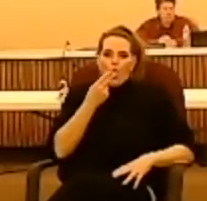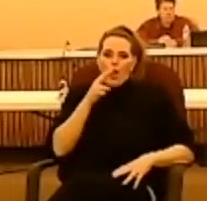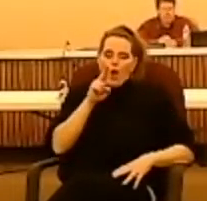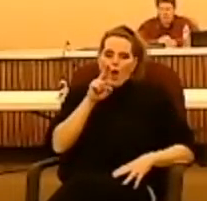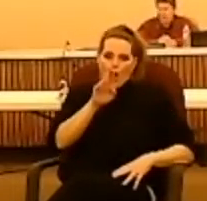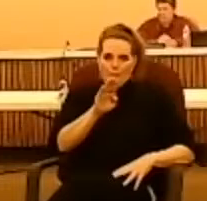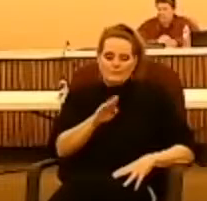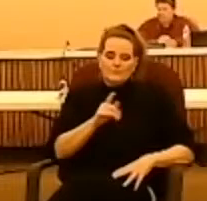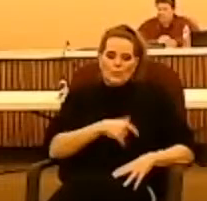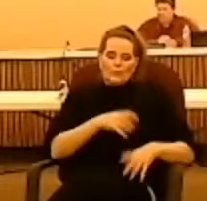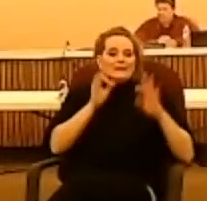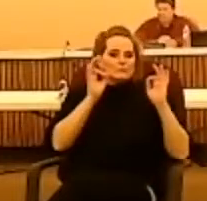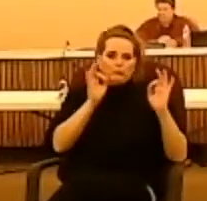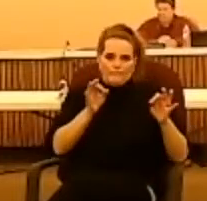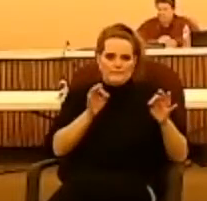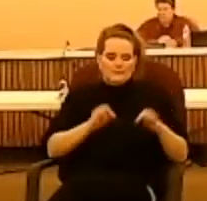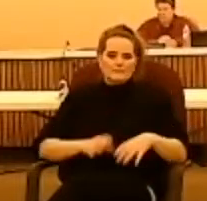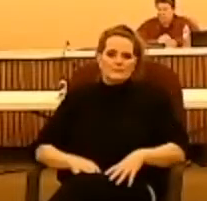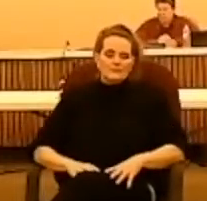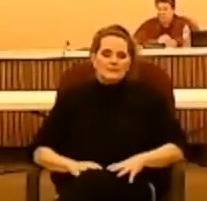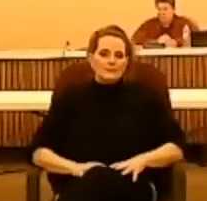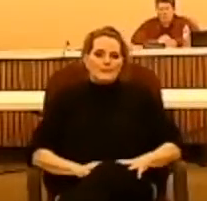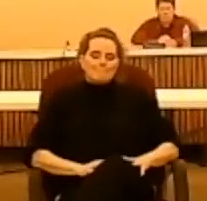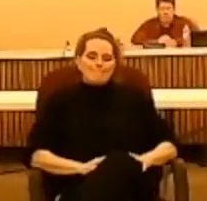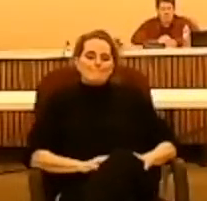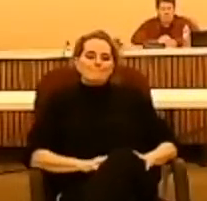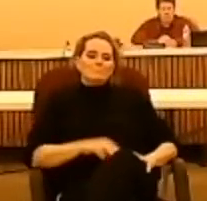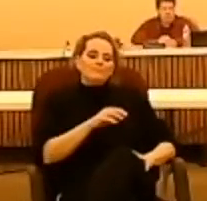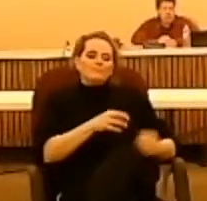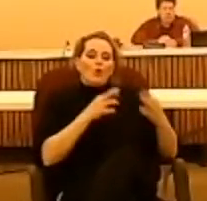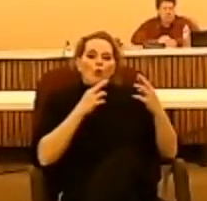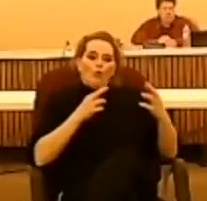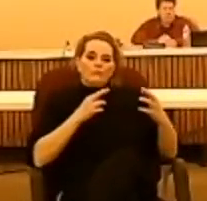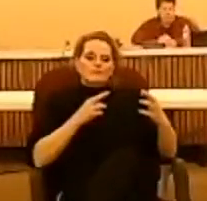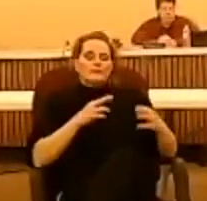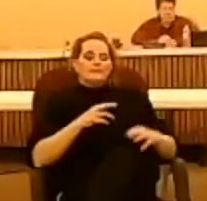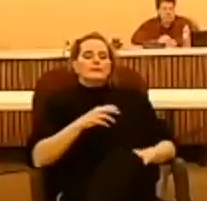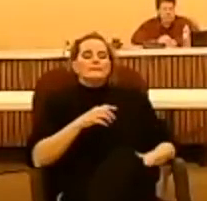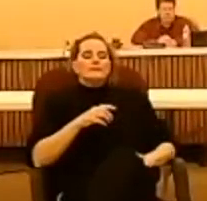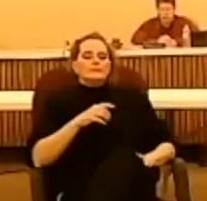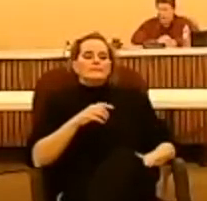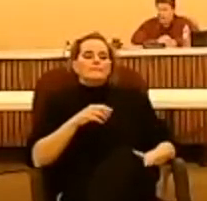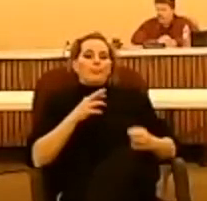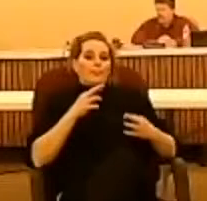there. Right. You know, this will hopefully, along with the